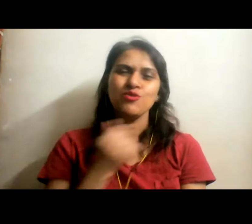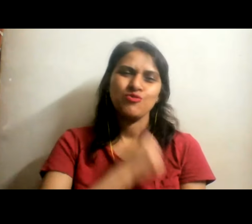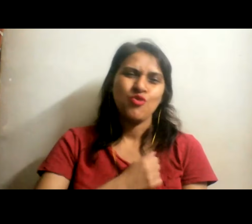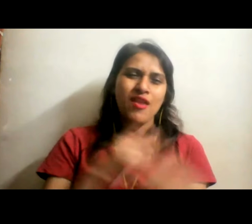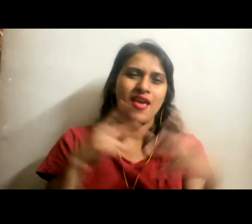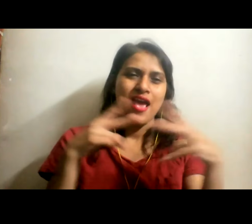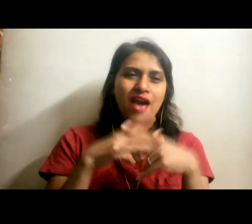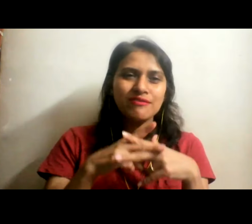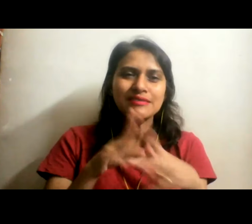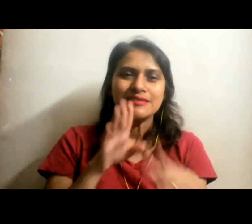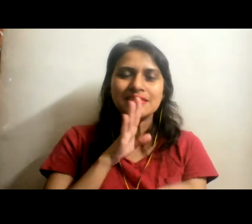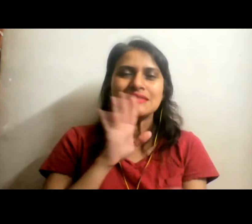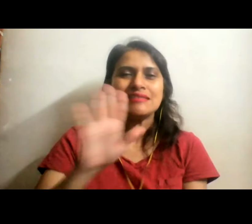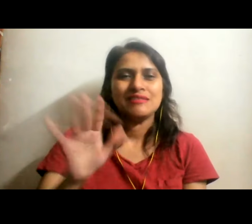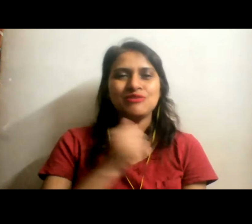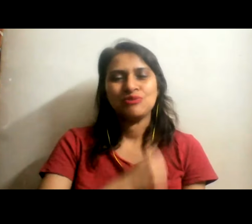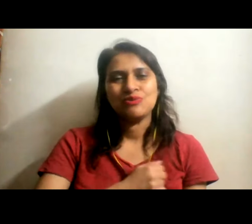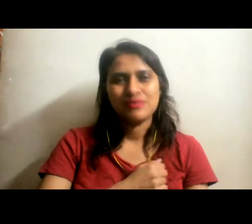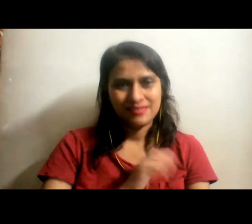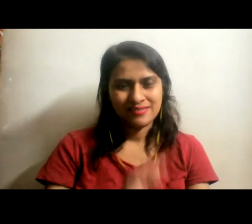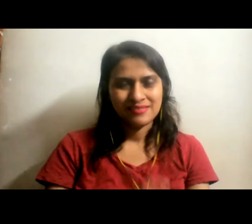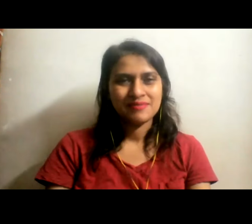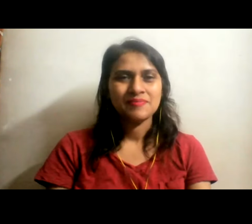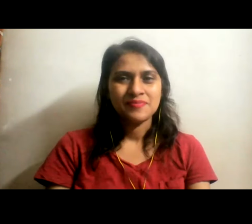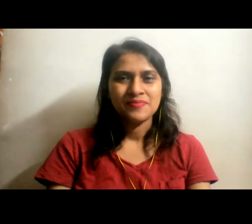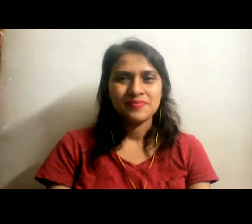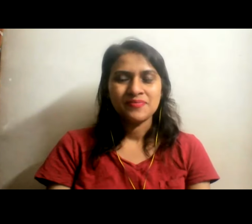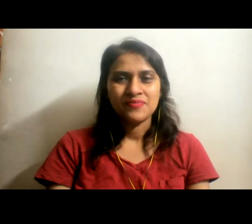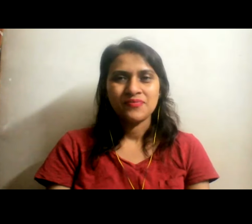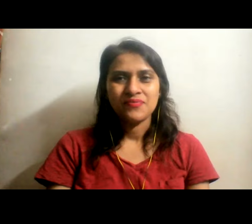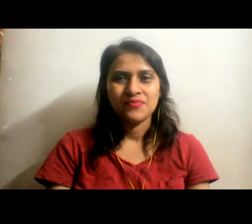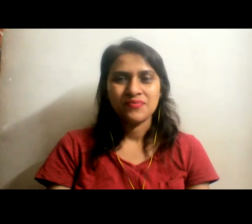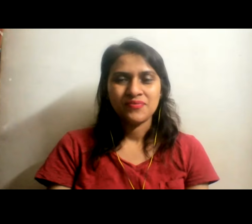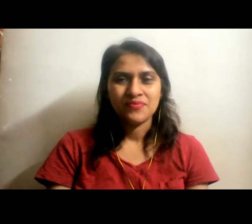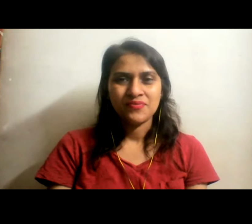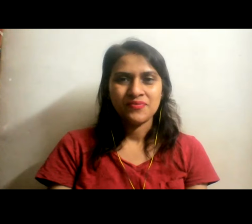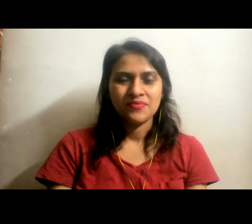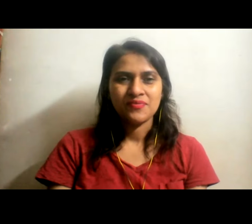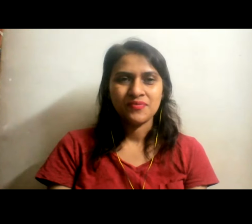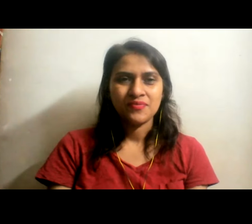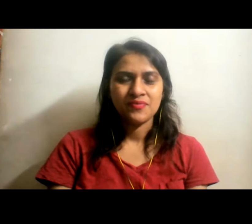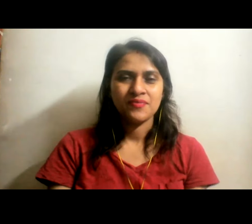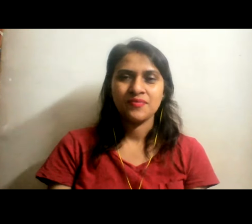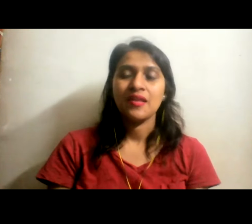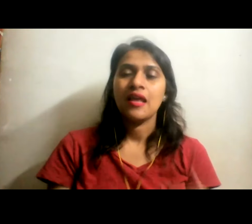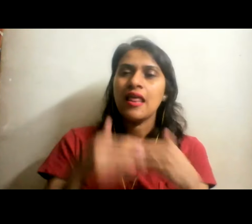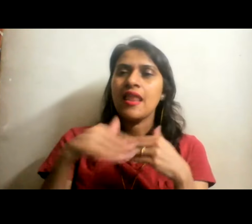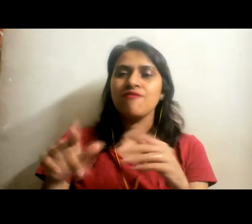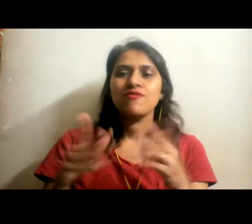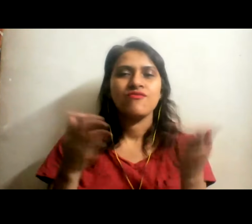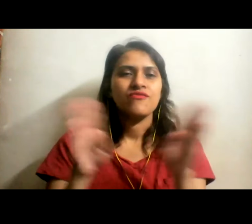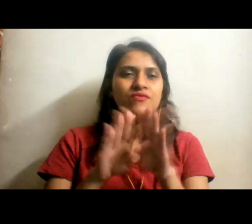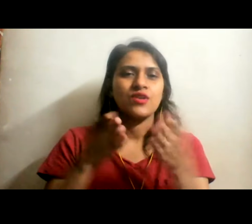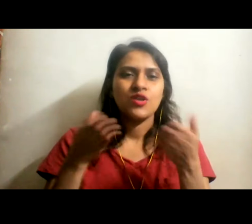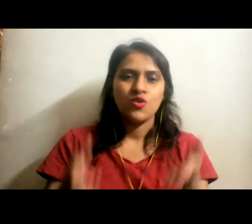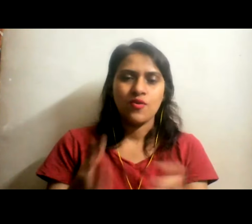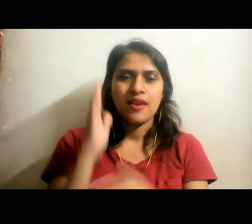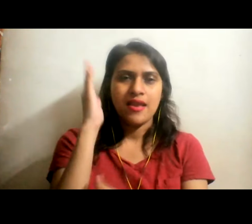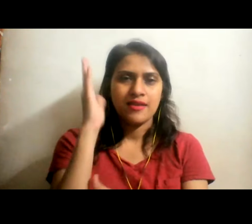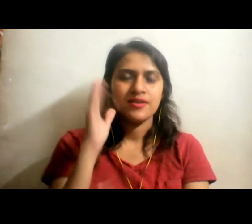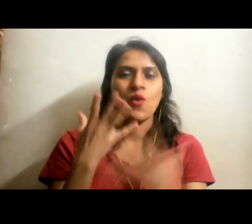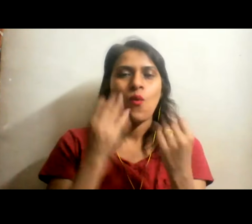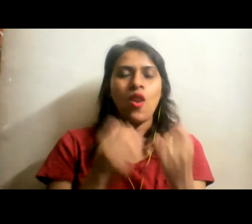you. Yeah. That's okay. That's okay. So moving towards the end of the lecture for today, I would like to